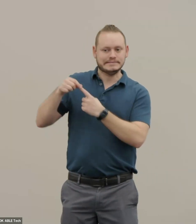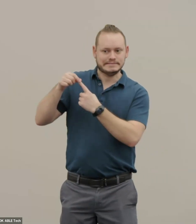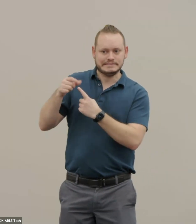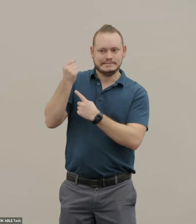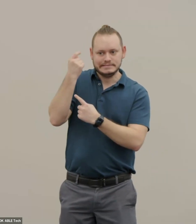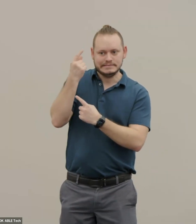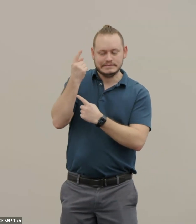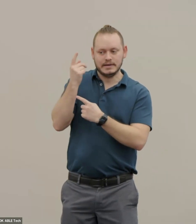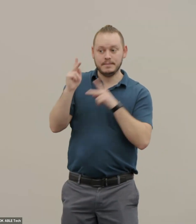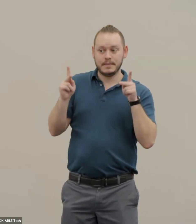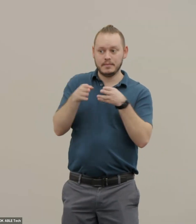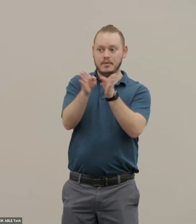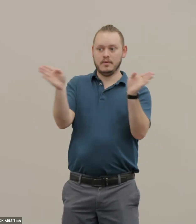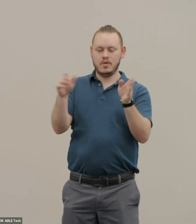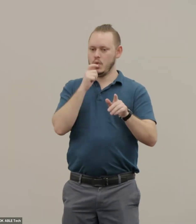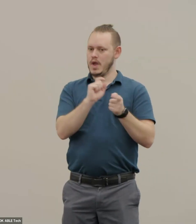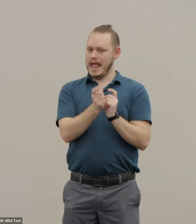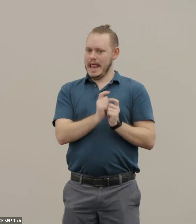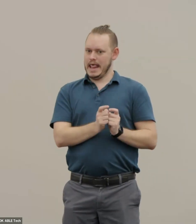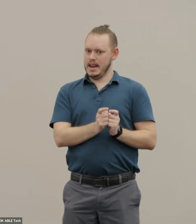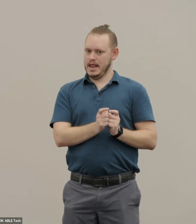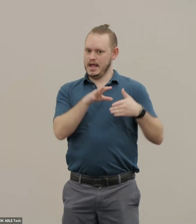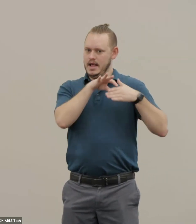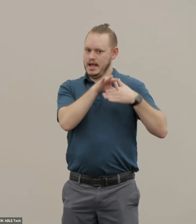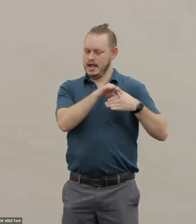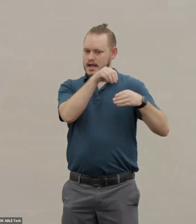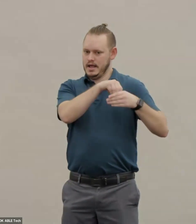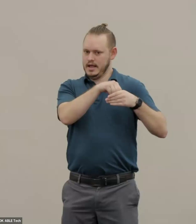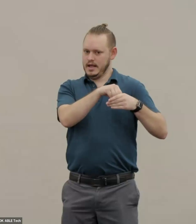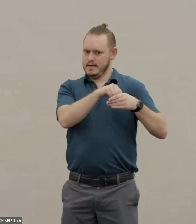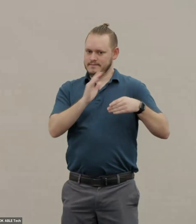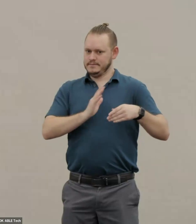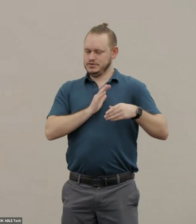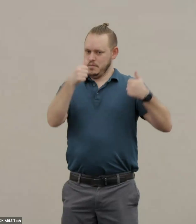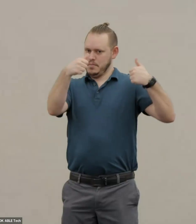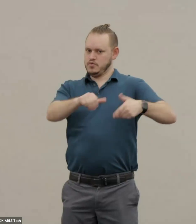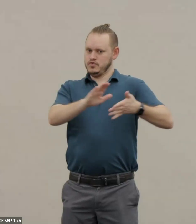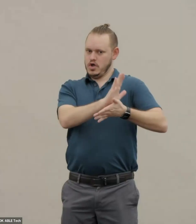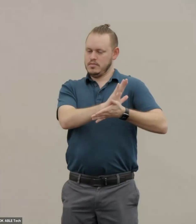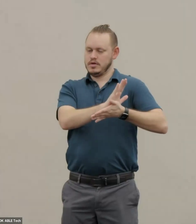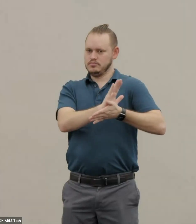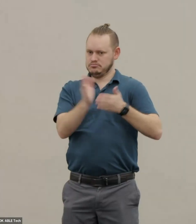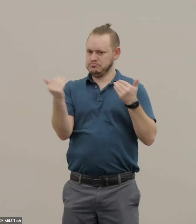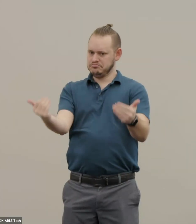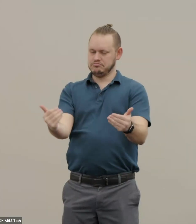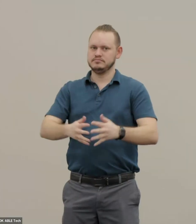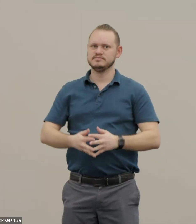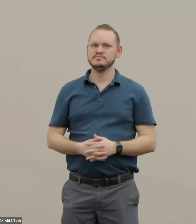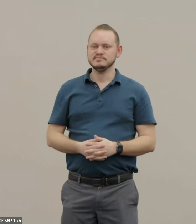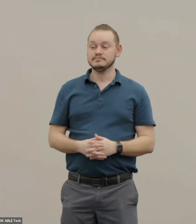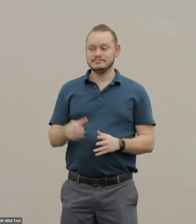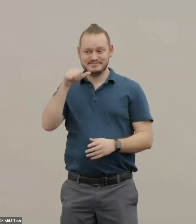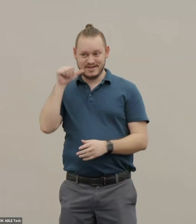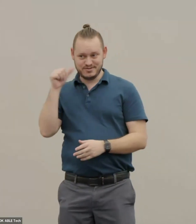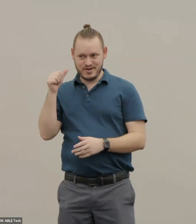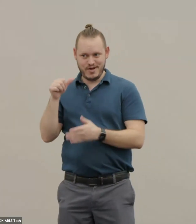of the public do not edit the content contained in the official posted version of the document. And again, yesterday you